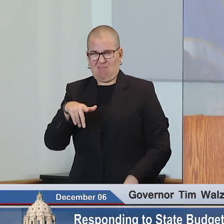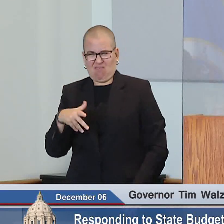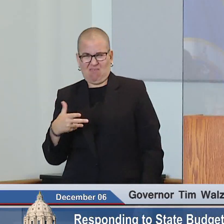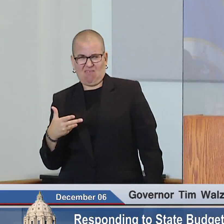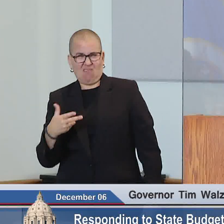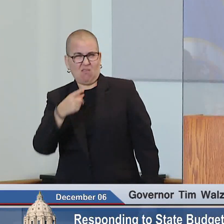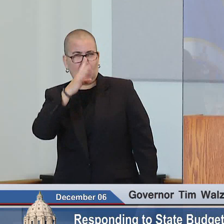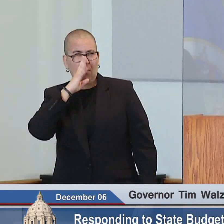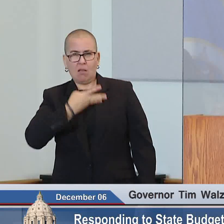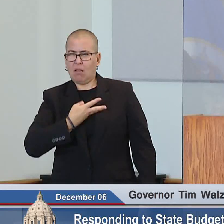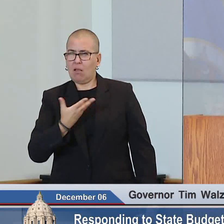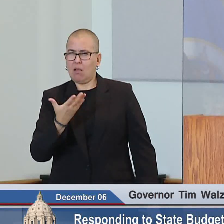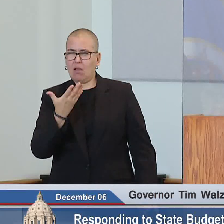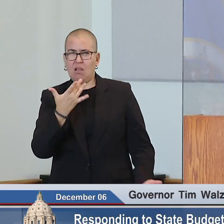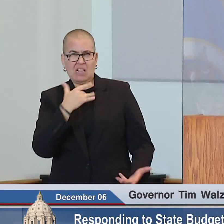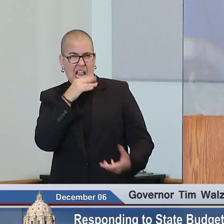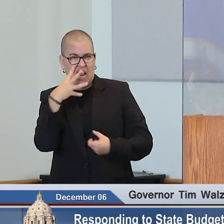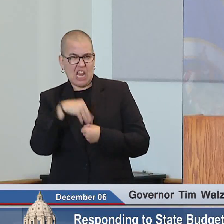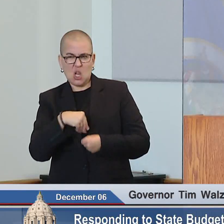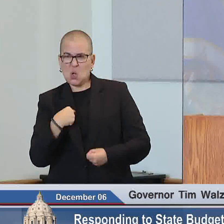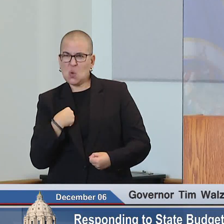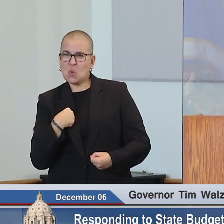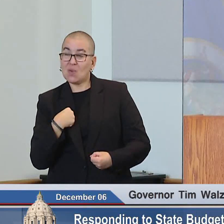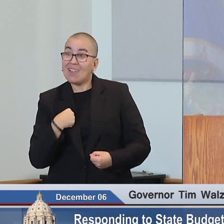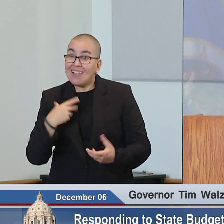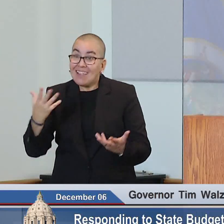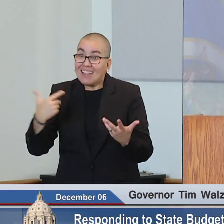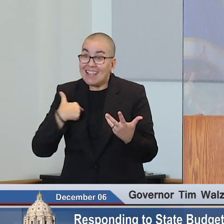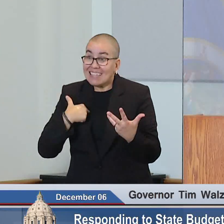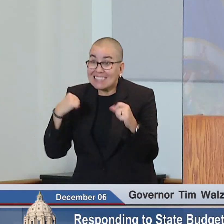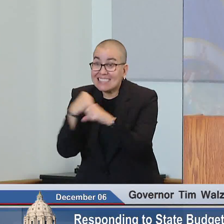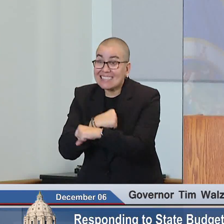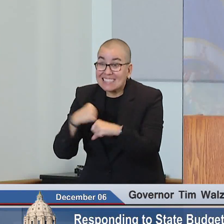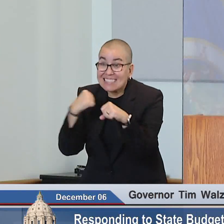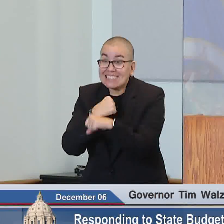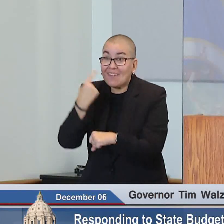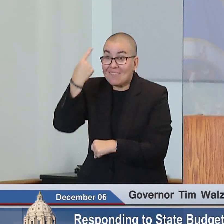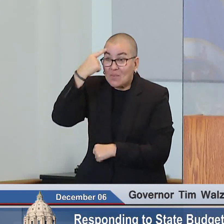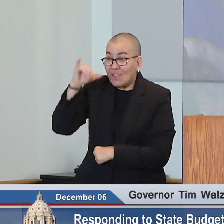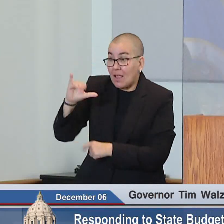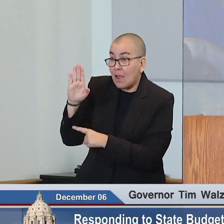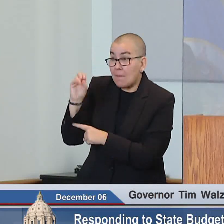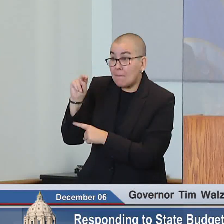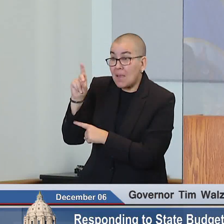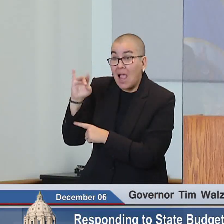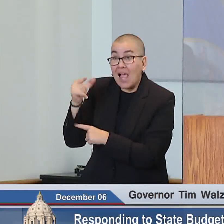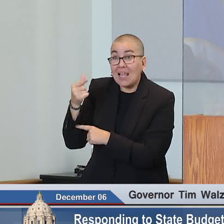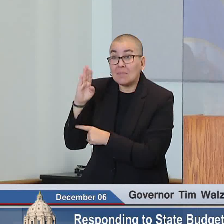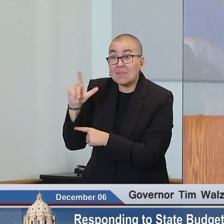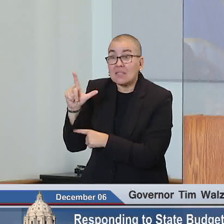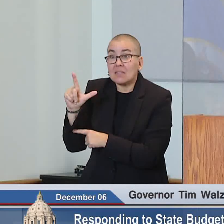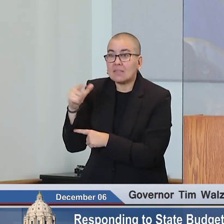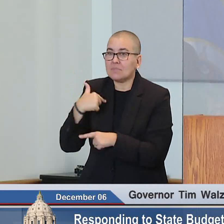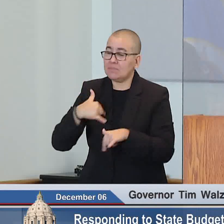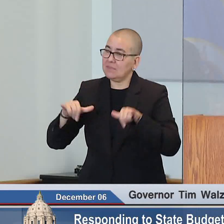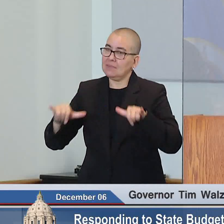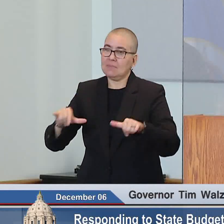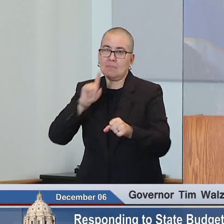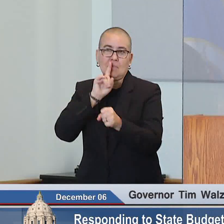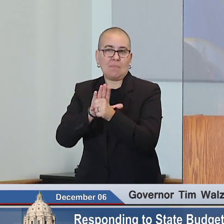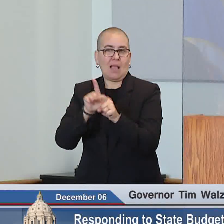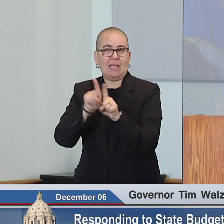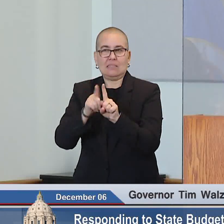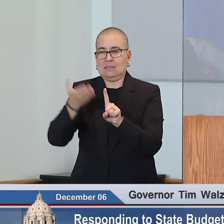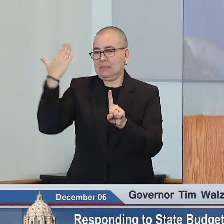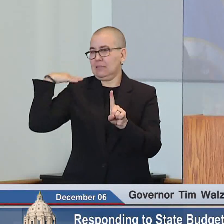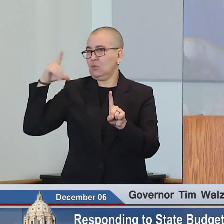they're not being included. And I am a champion of that bonding bill. I am as committed as I was back in 2017 when Peggy and I started